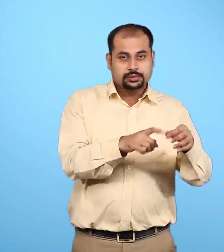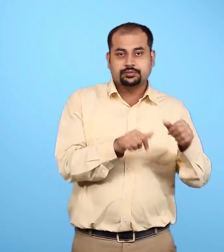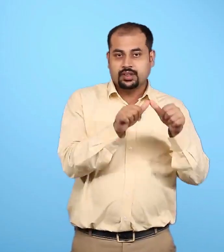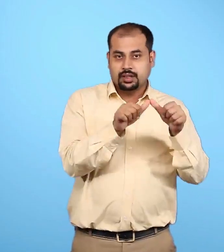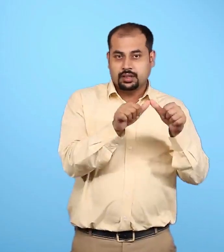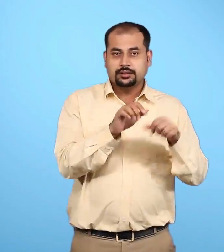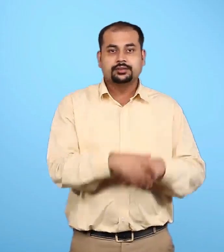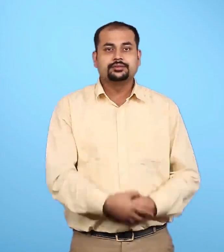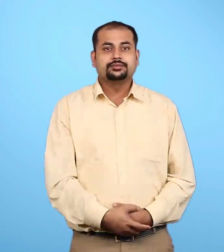A.